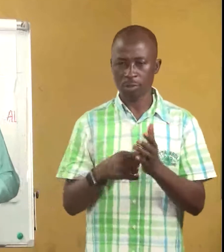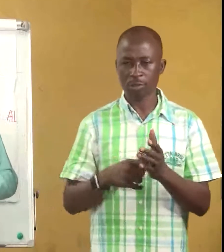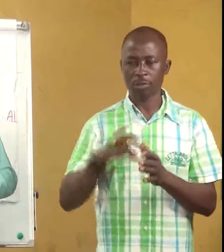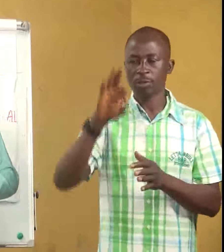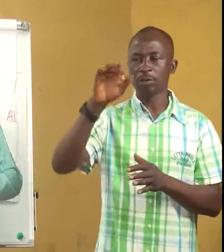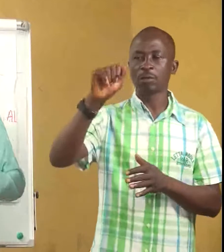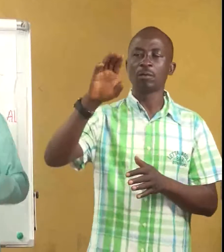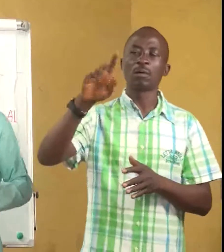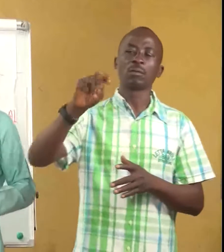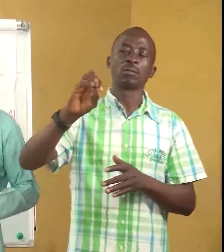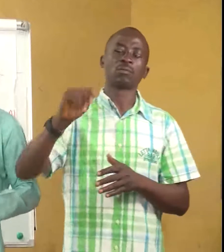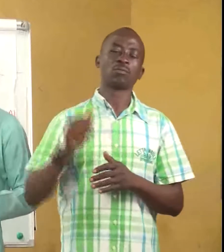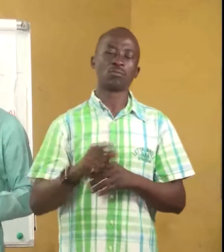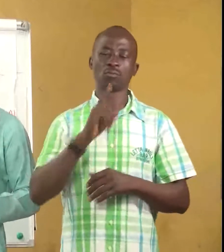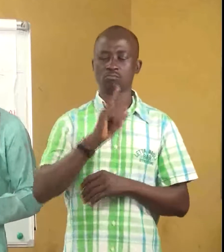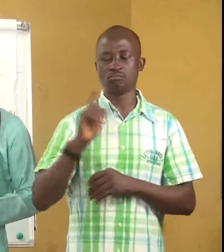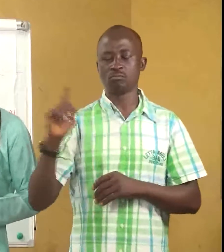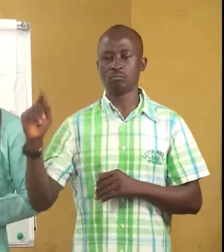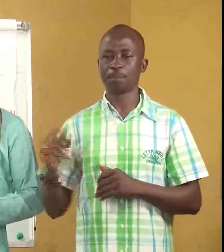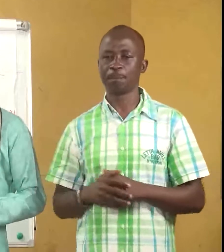factors one after the other.